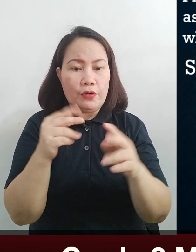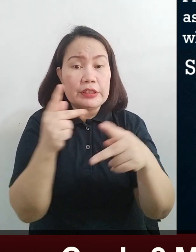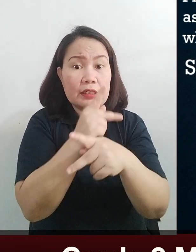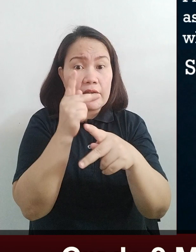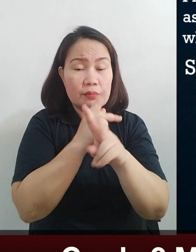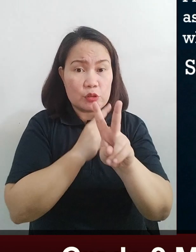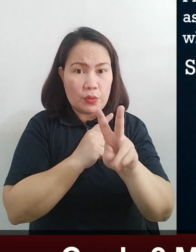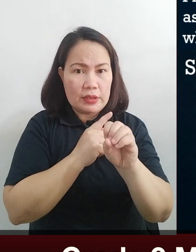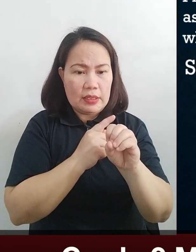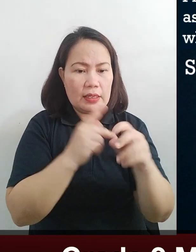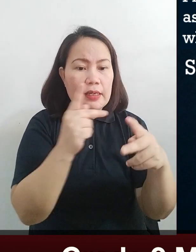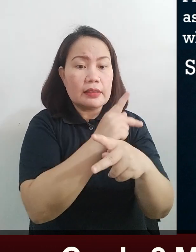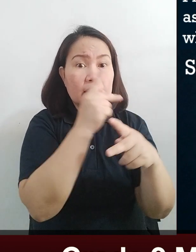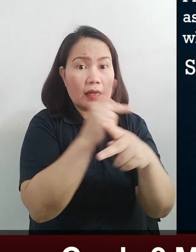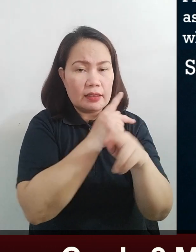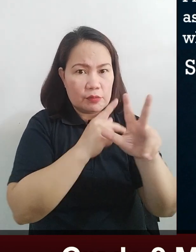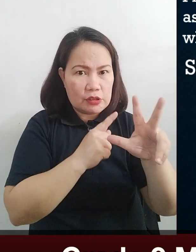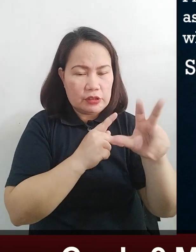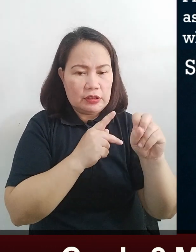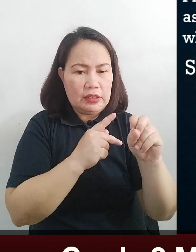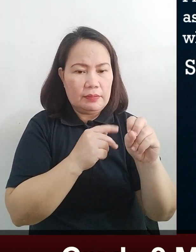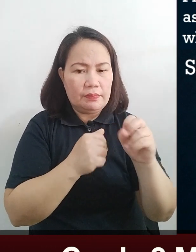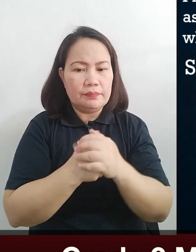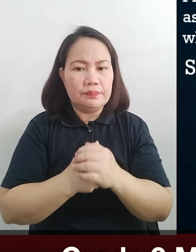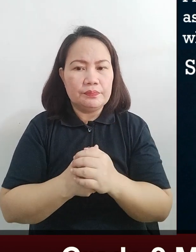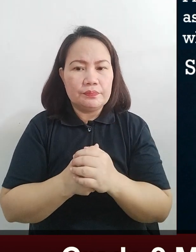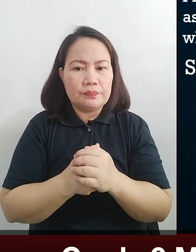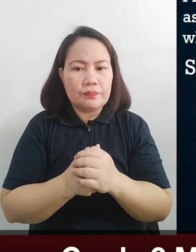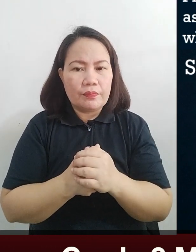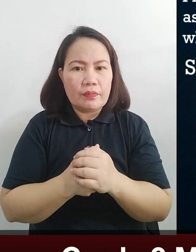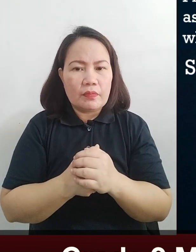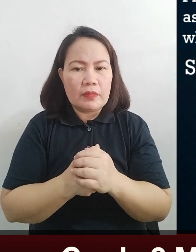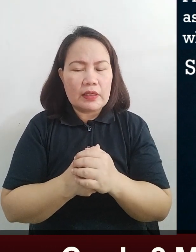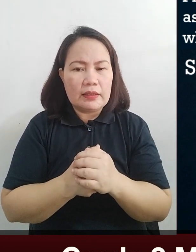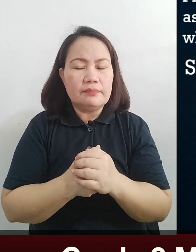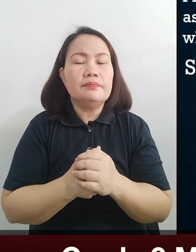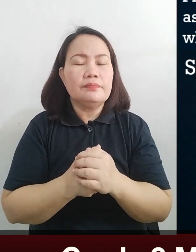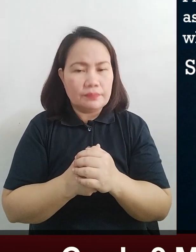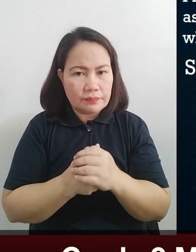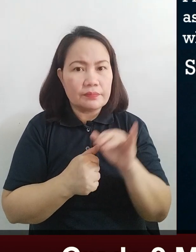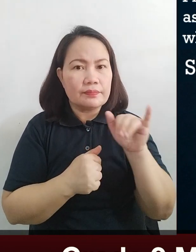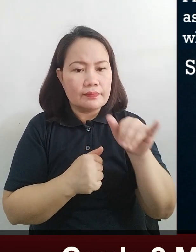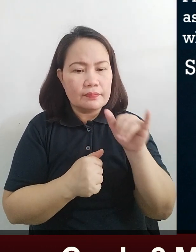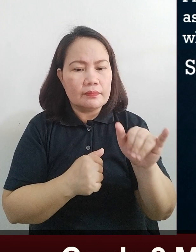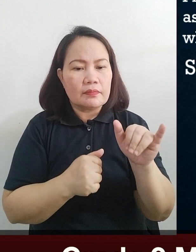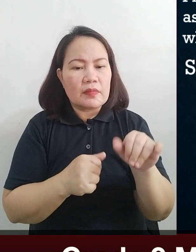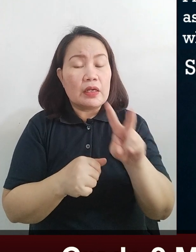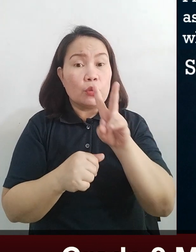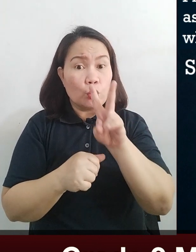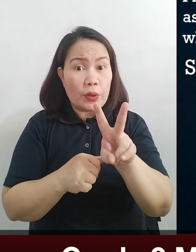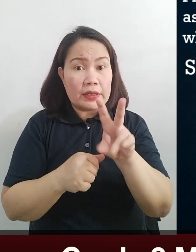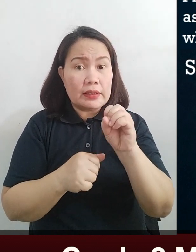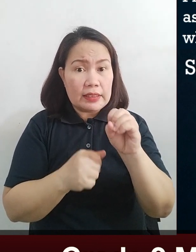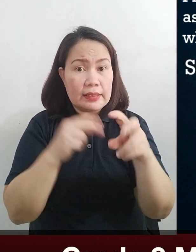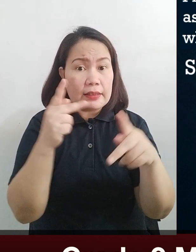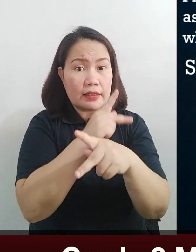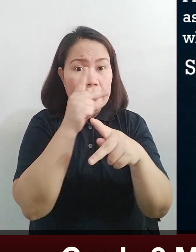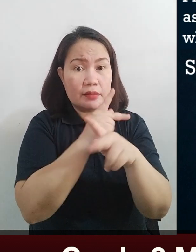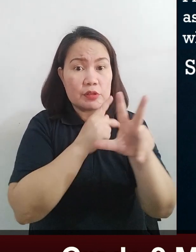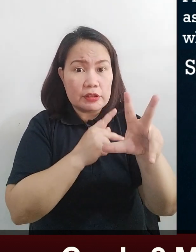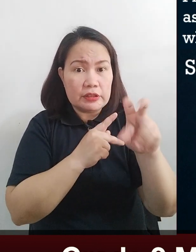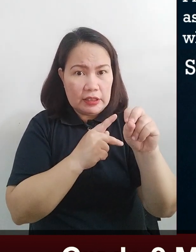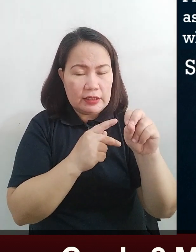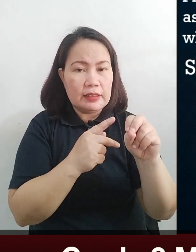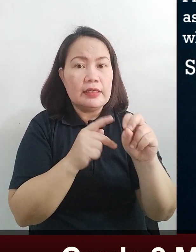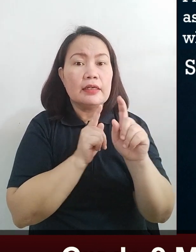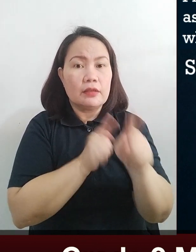1/4 times 20. So again, sinabstitute lang natin yung value ng x, tapos yung value ng z. So 20 times